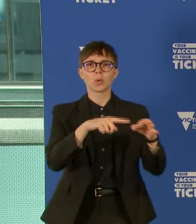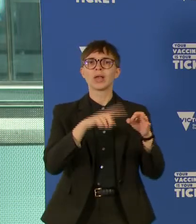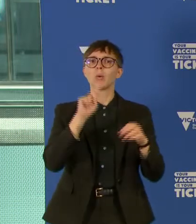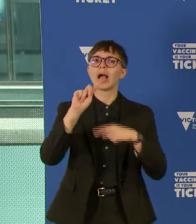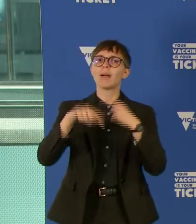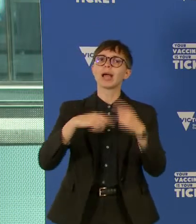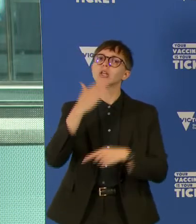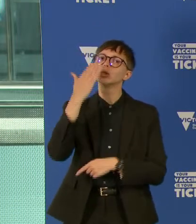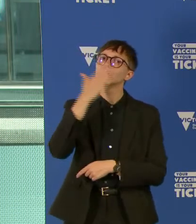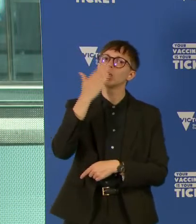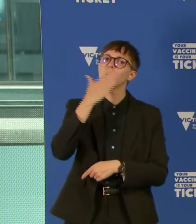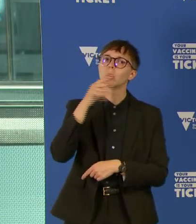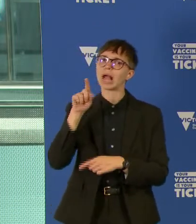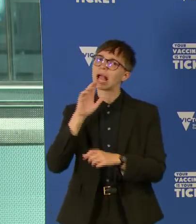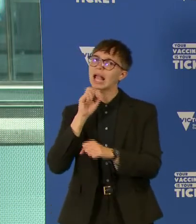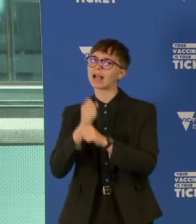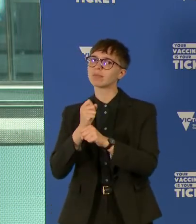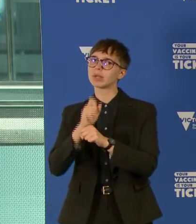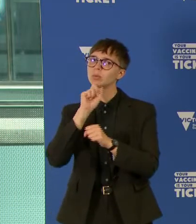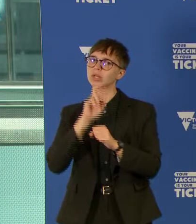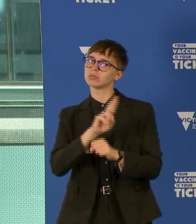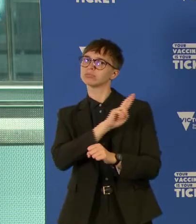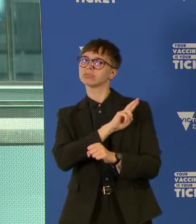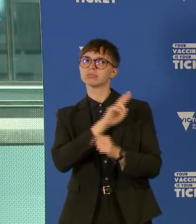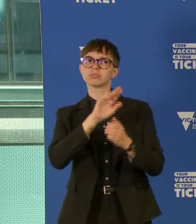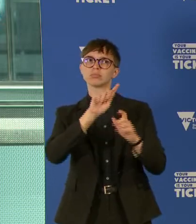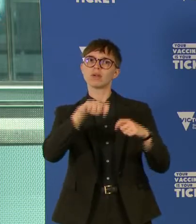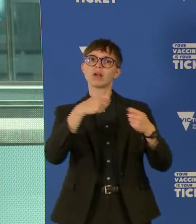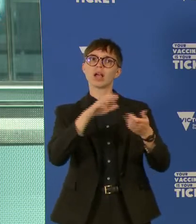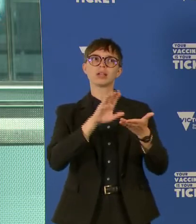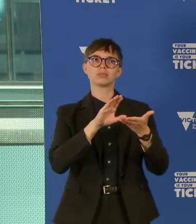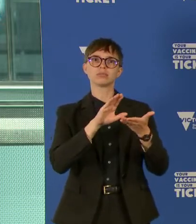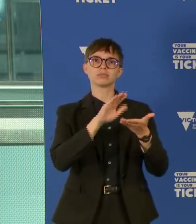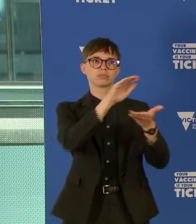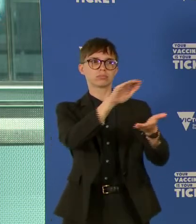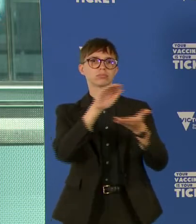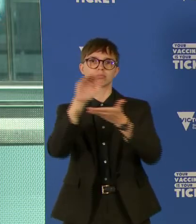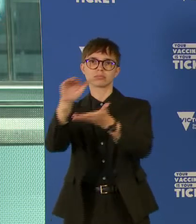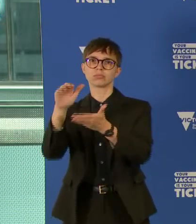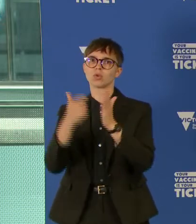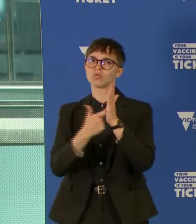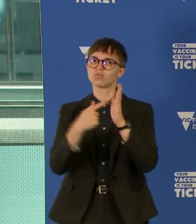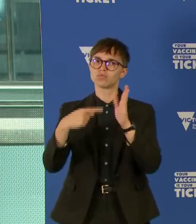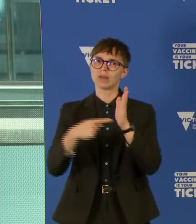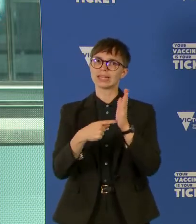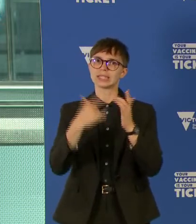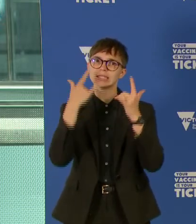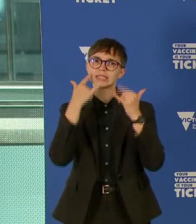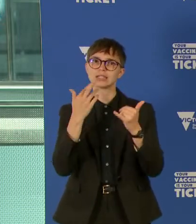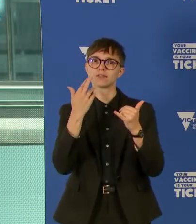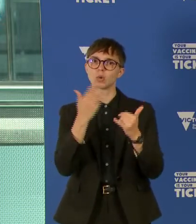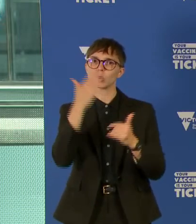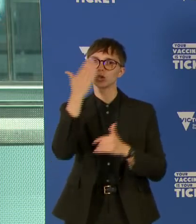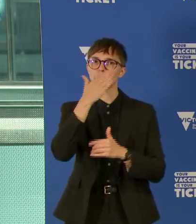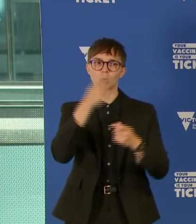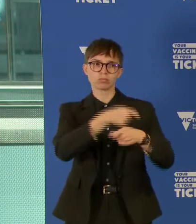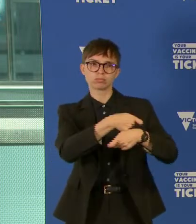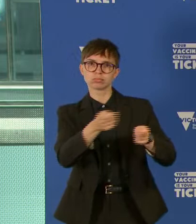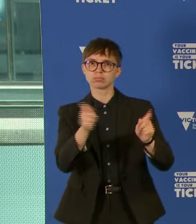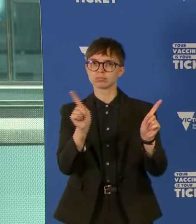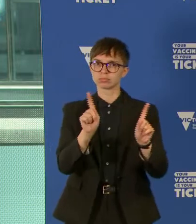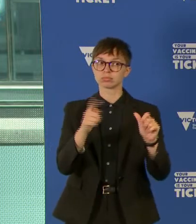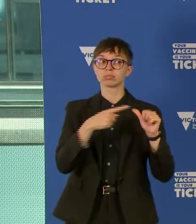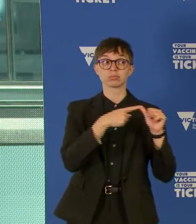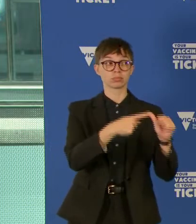be particularly for education settings, the Minister for Education announced that certainly for the first part of term 2 that